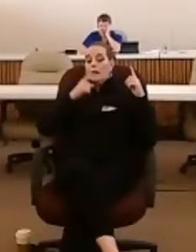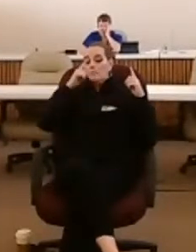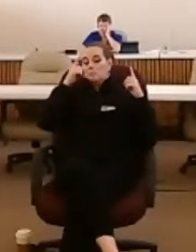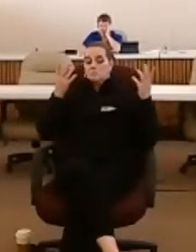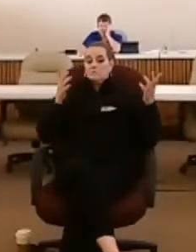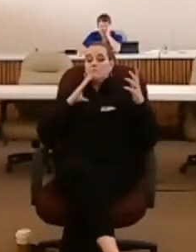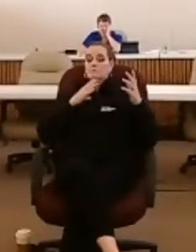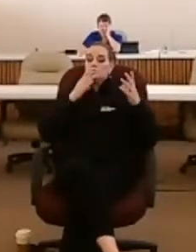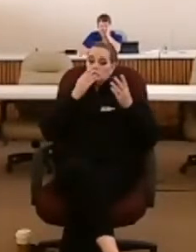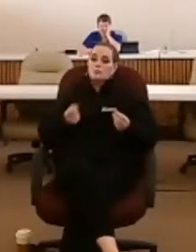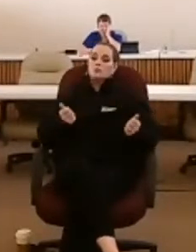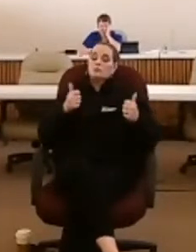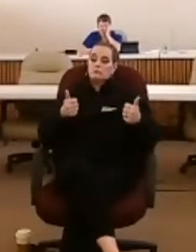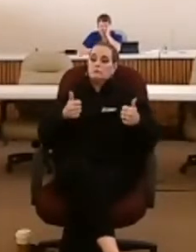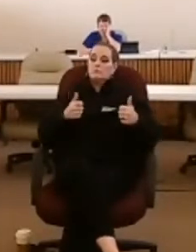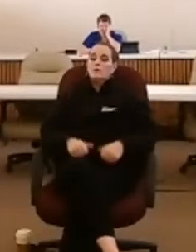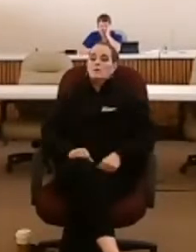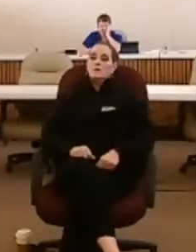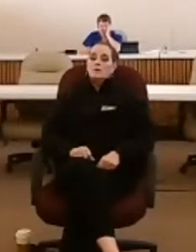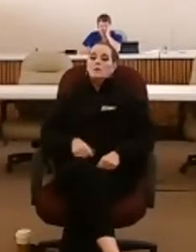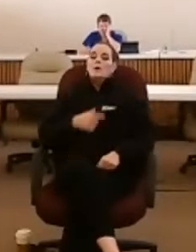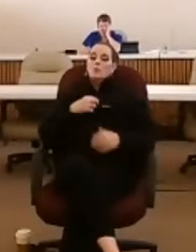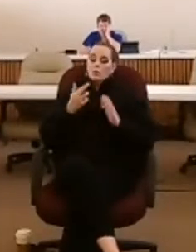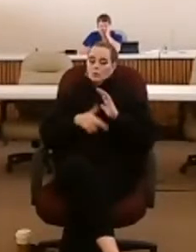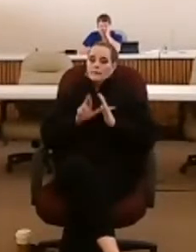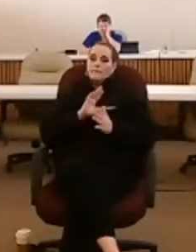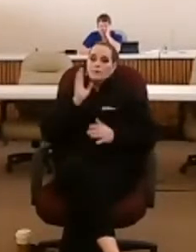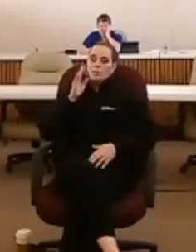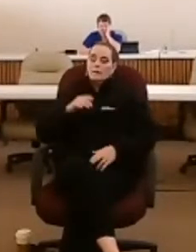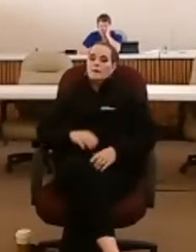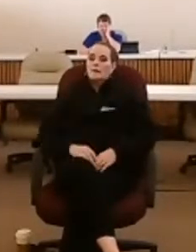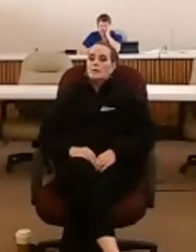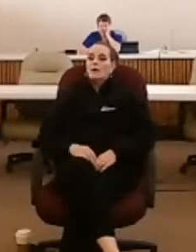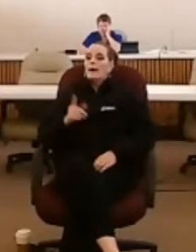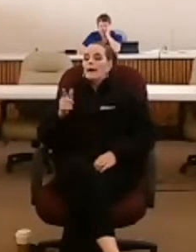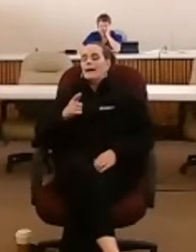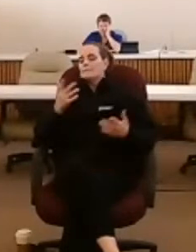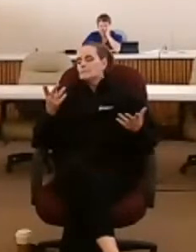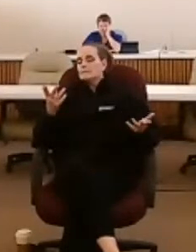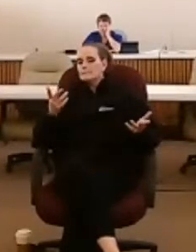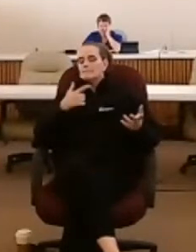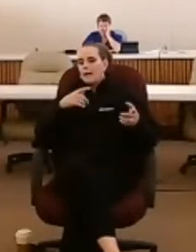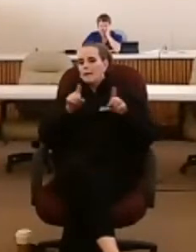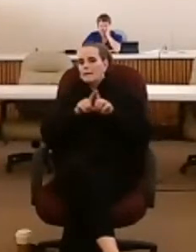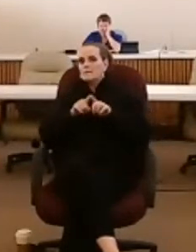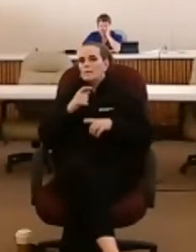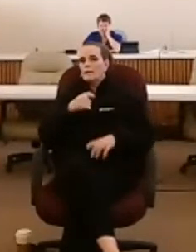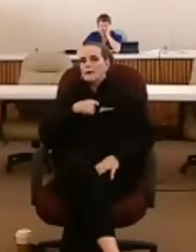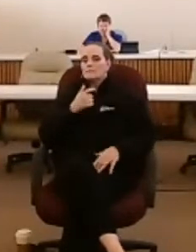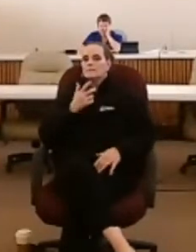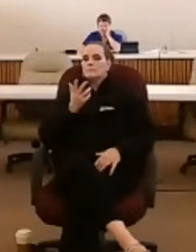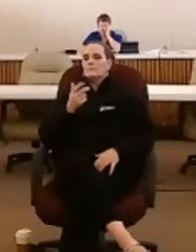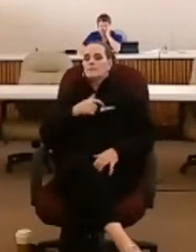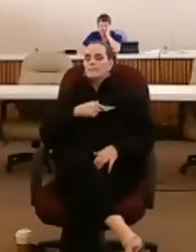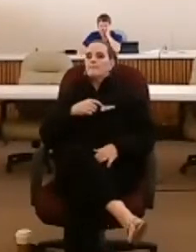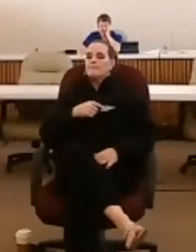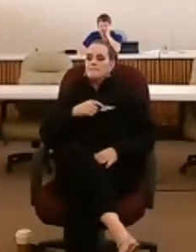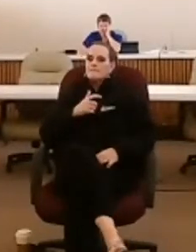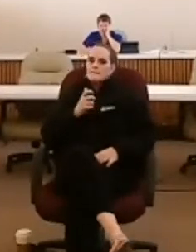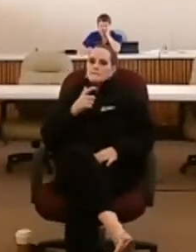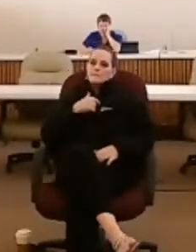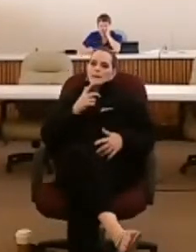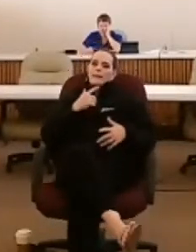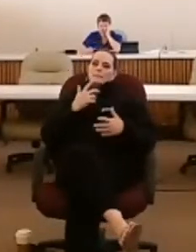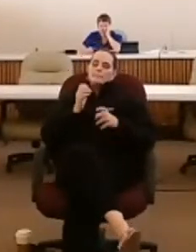a good solution. We'll take a look at that. I also, I did go around in the town in the Lovelace Lane circle? and